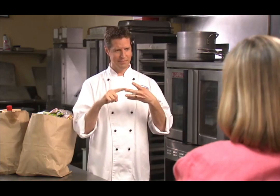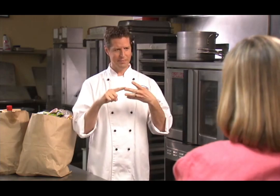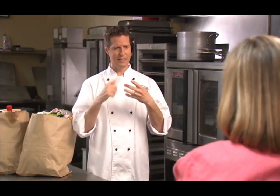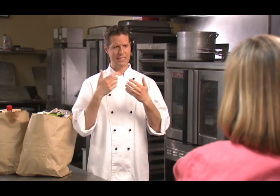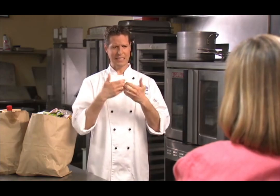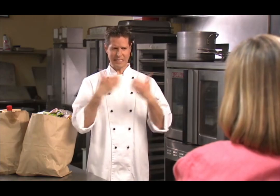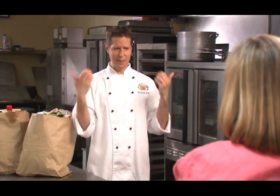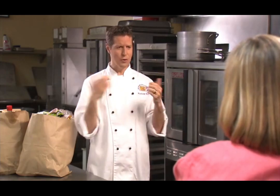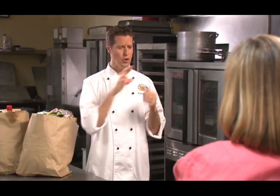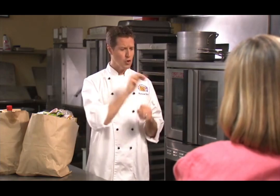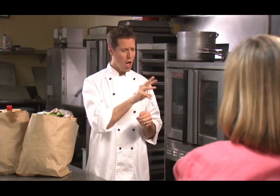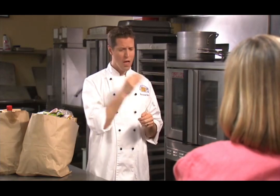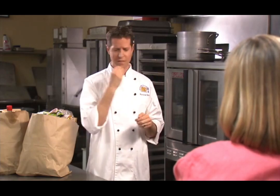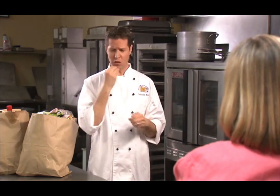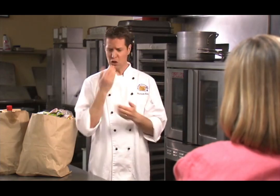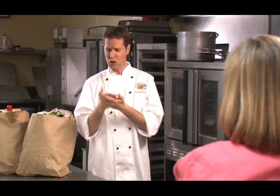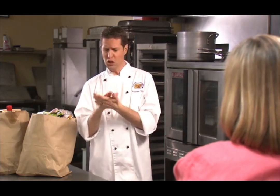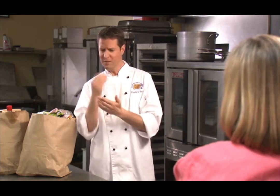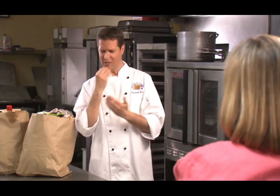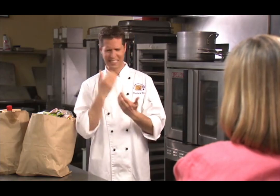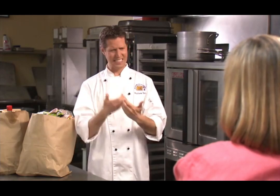Separate raw food from cooked foods.